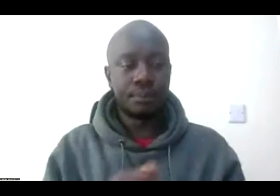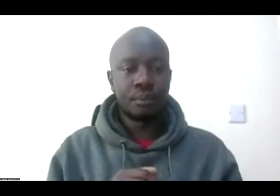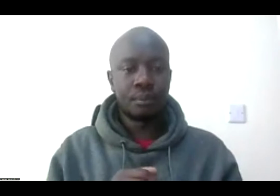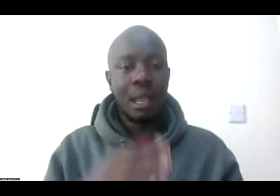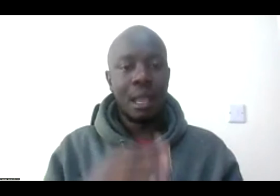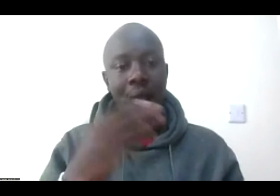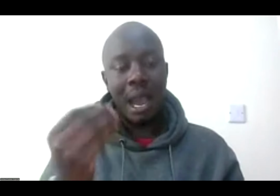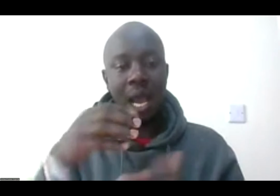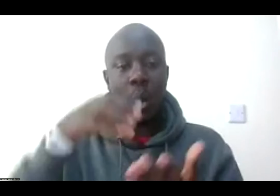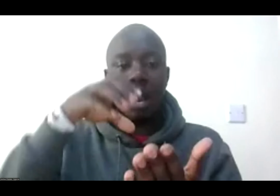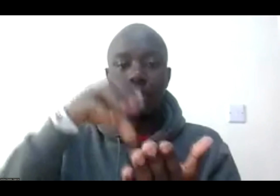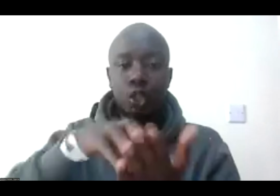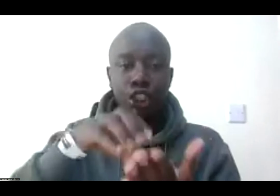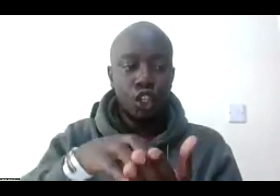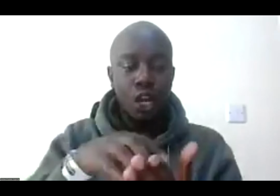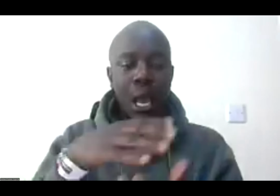So how does our solution work?